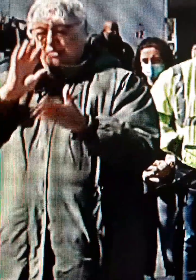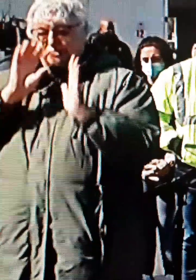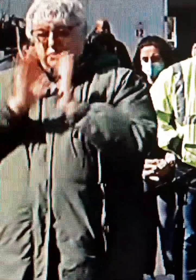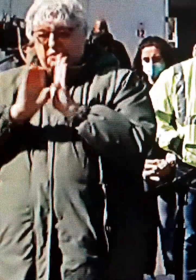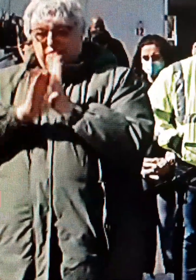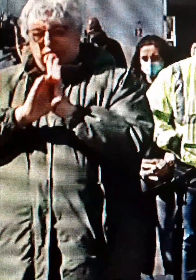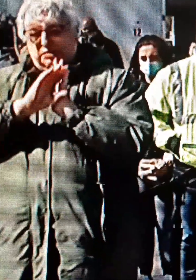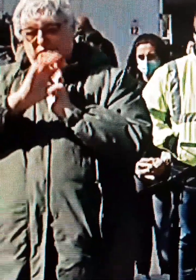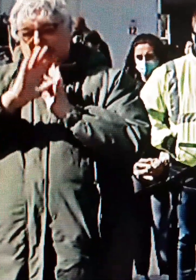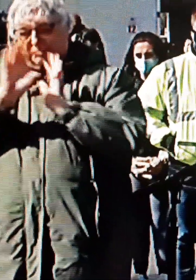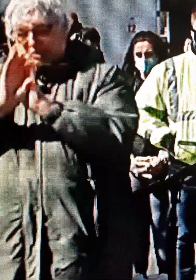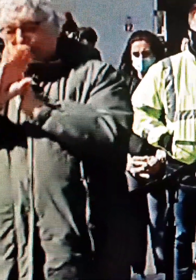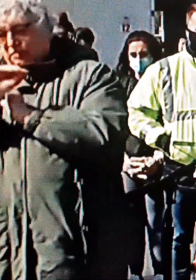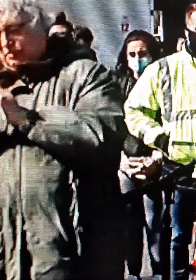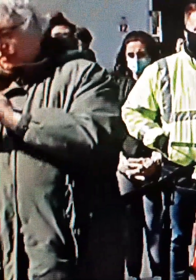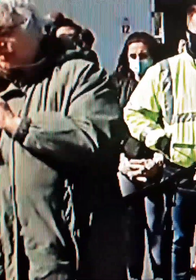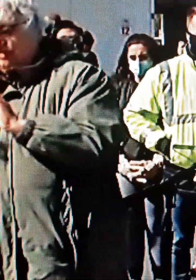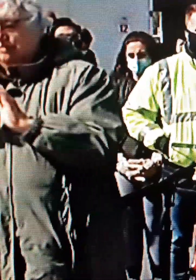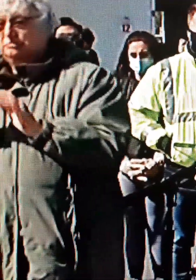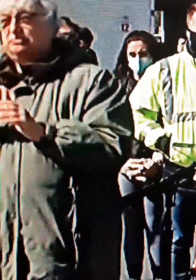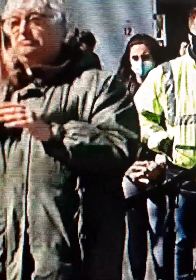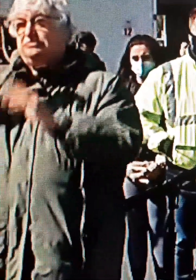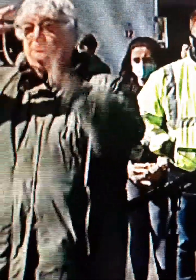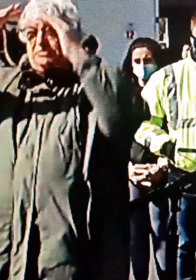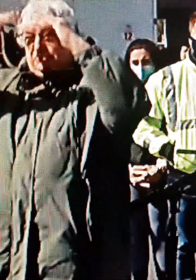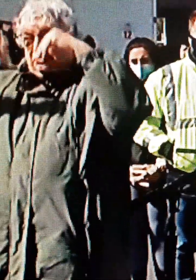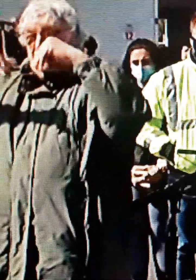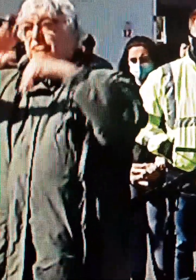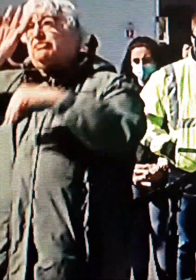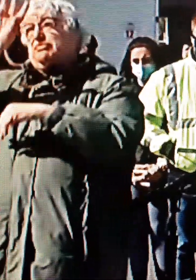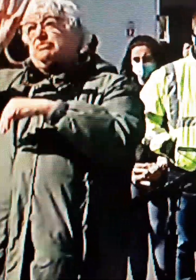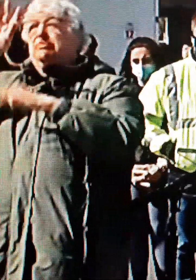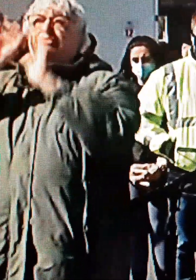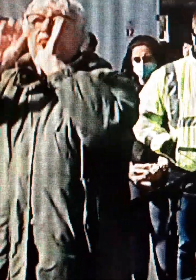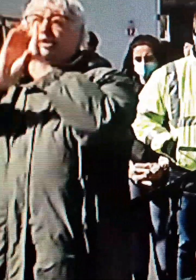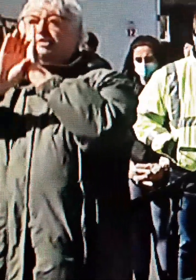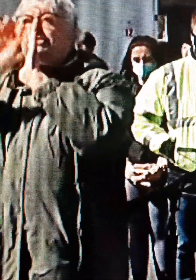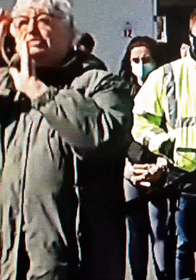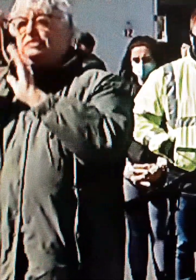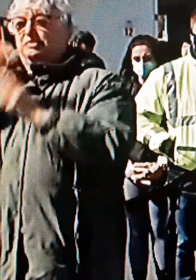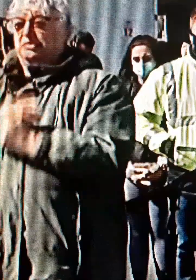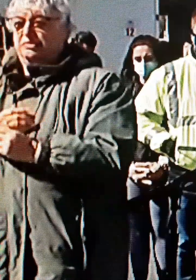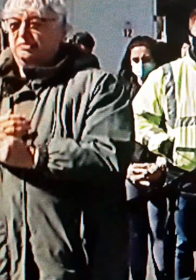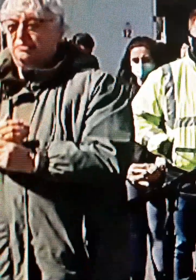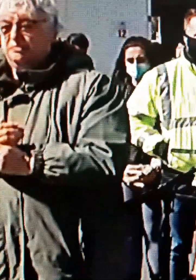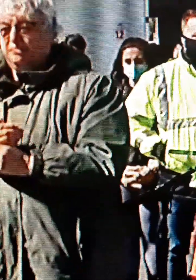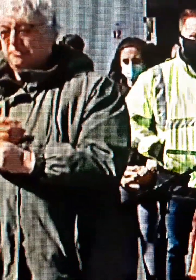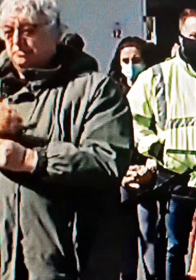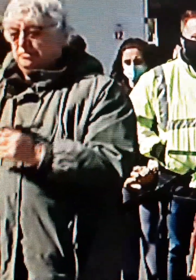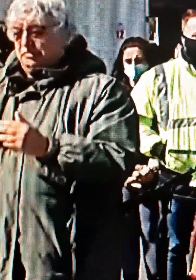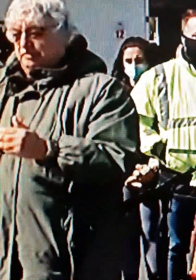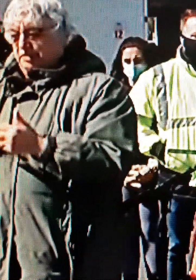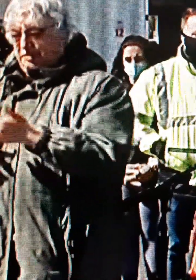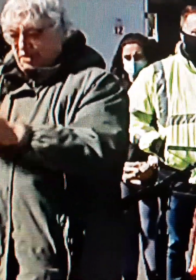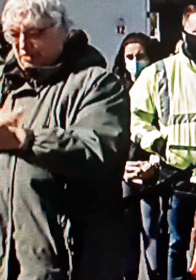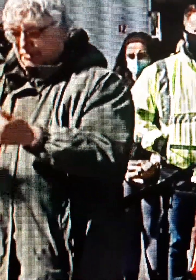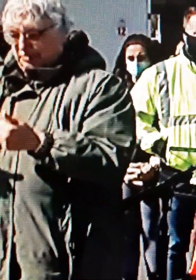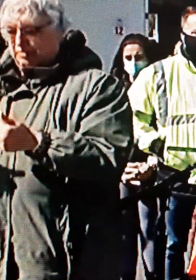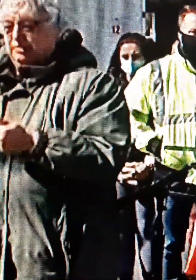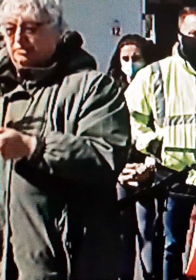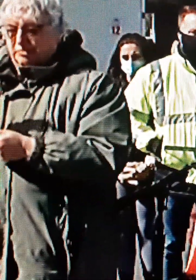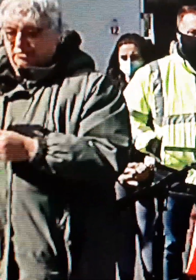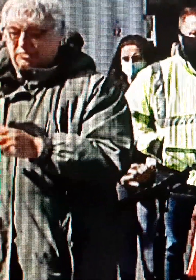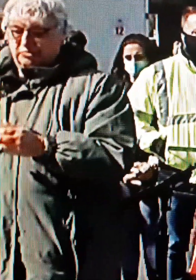the damages in your home. Ceiling has fallen in, take pictures of it. Furniture being damaged, take